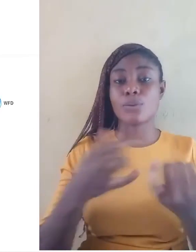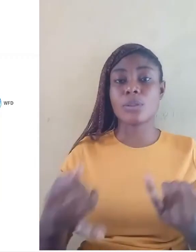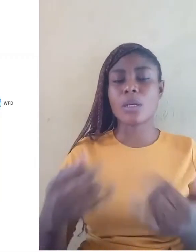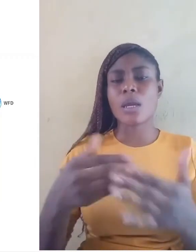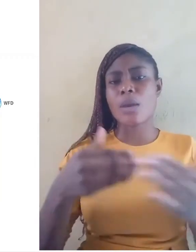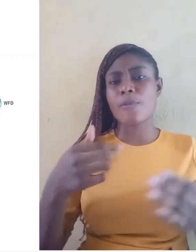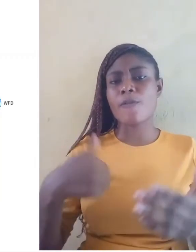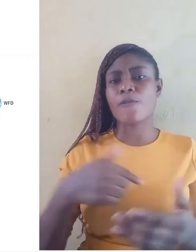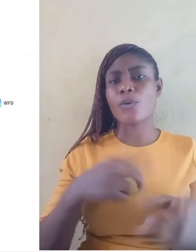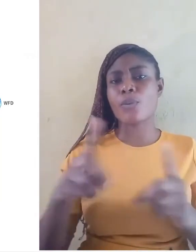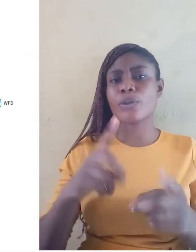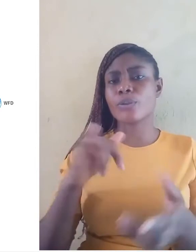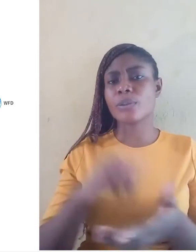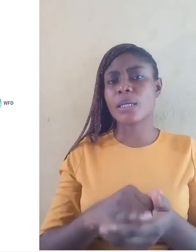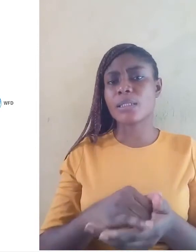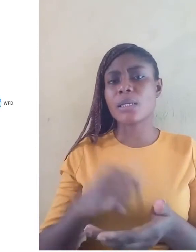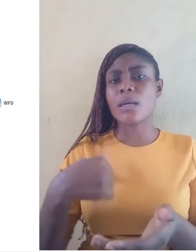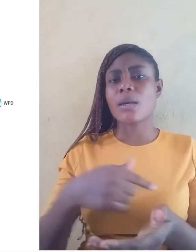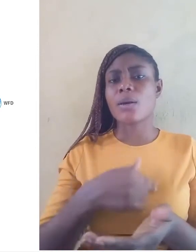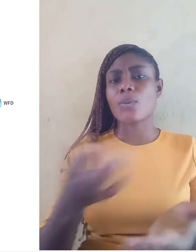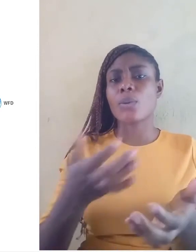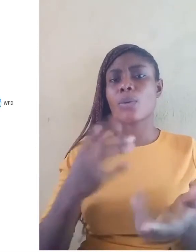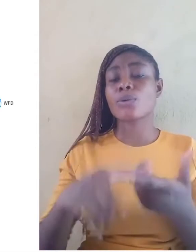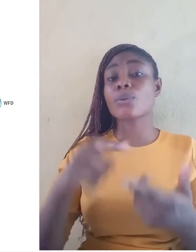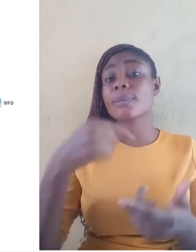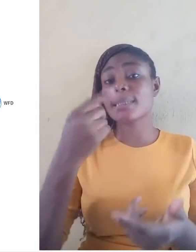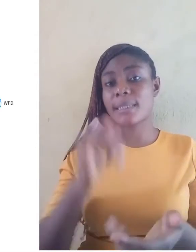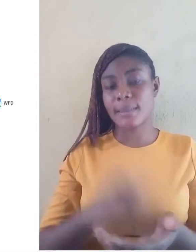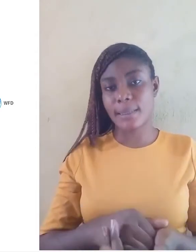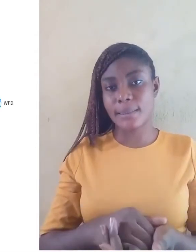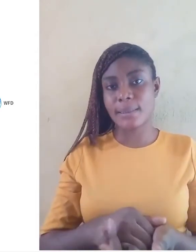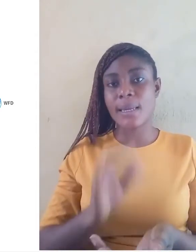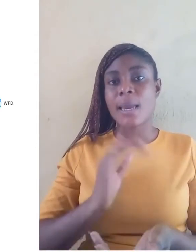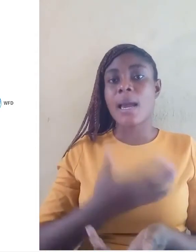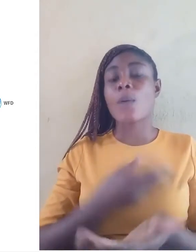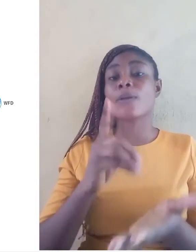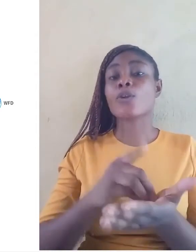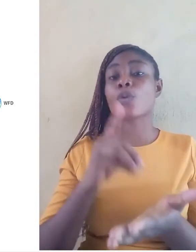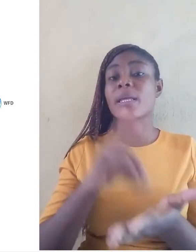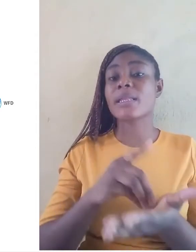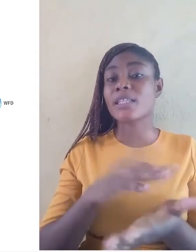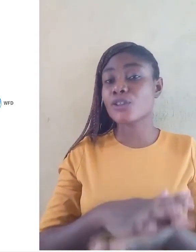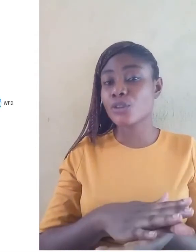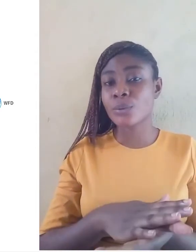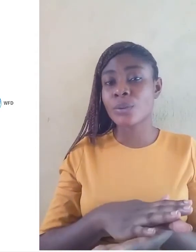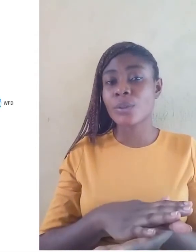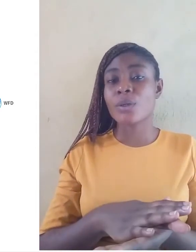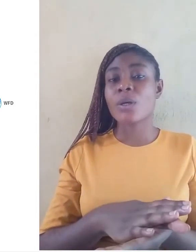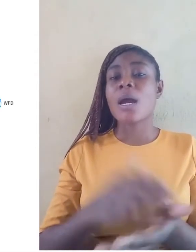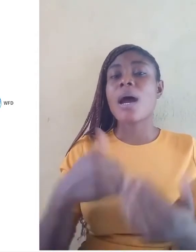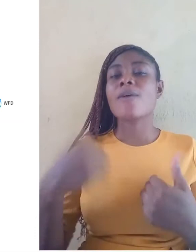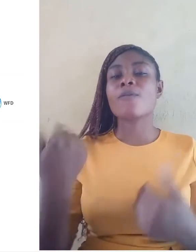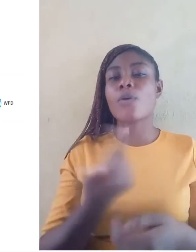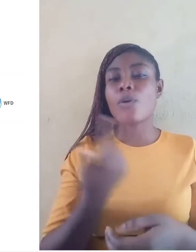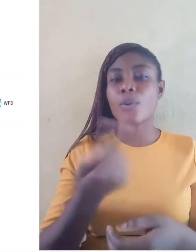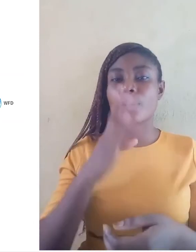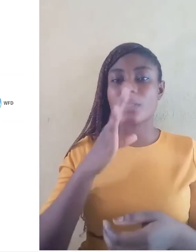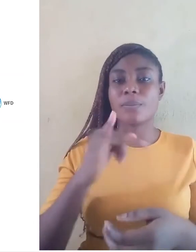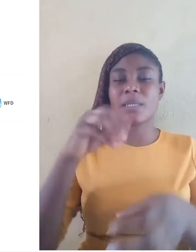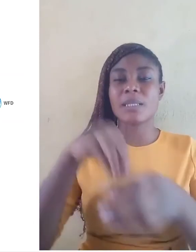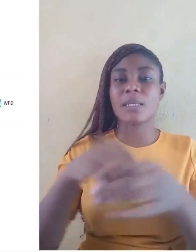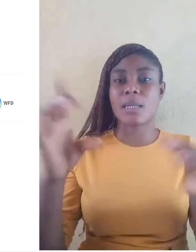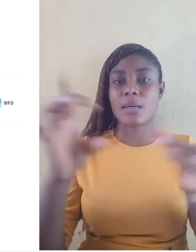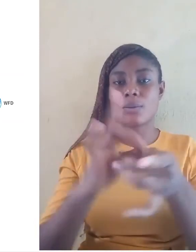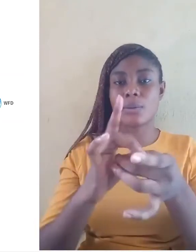But before we do that, we want to say that our documentation has always been